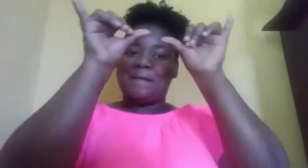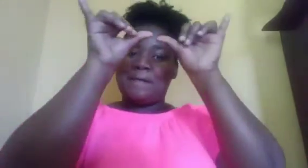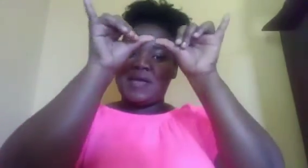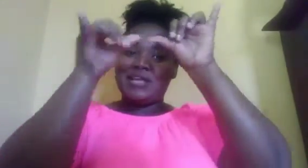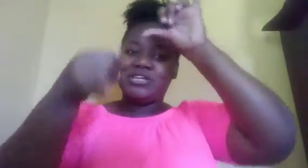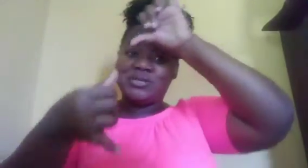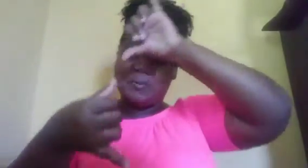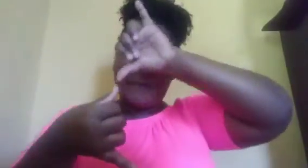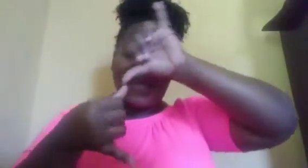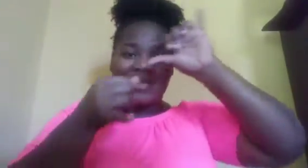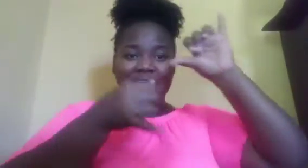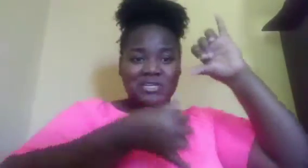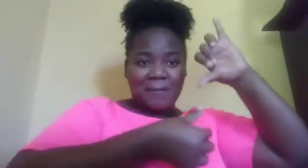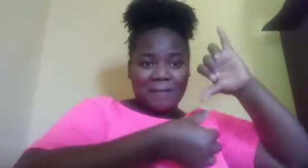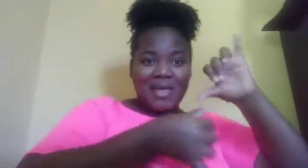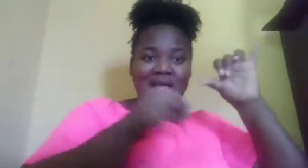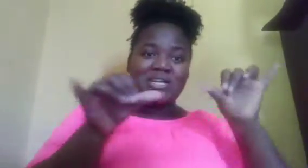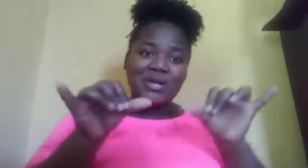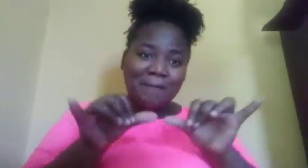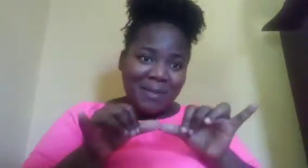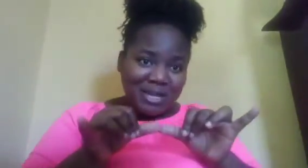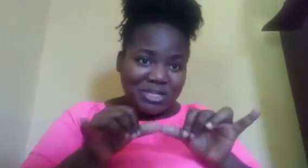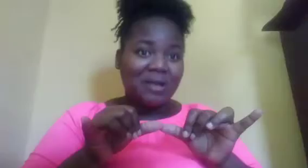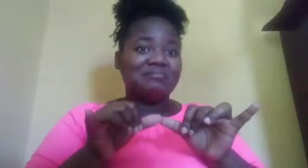First, we measure the sides.